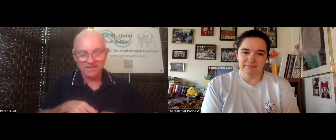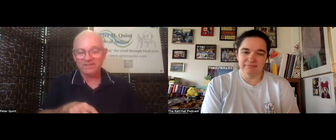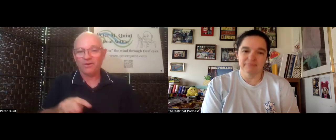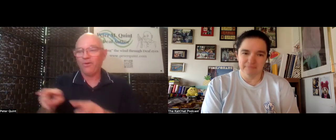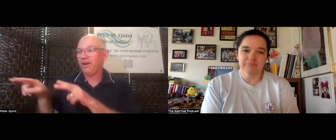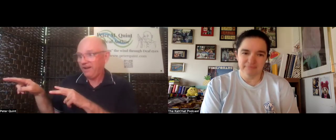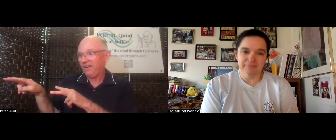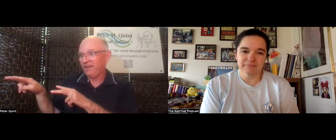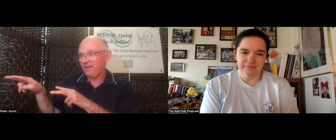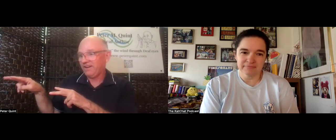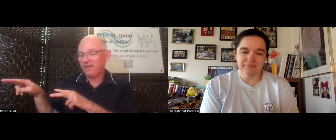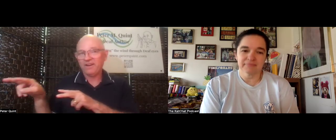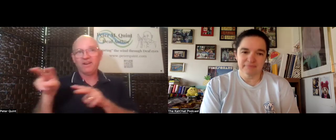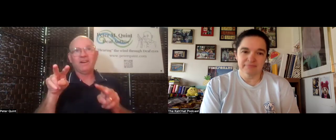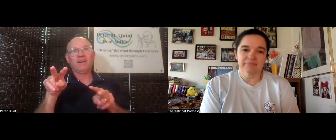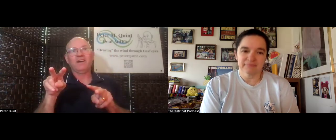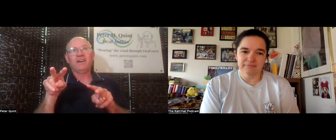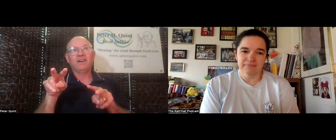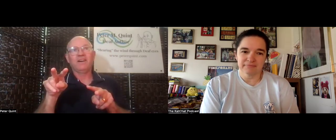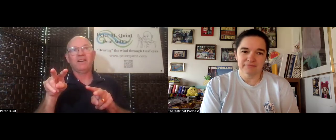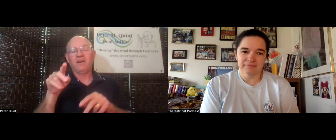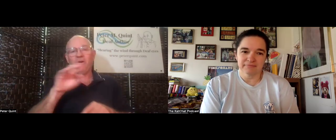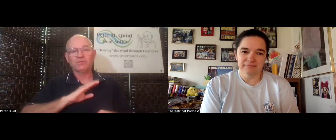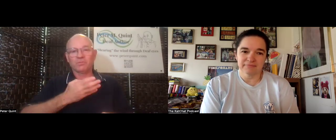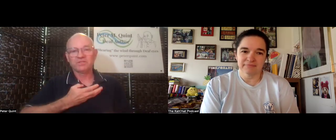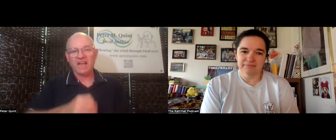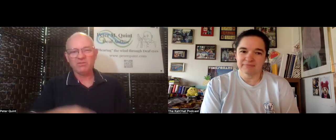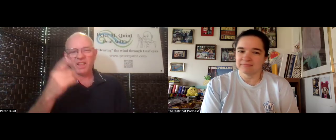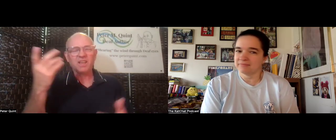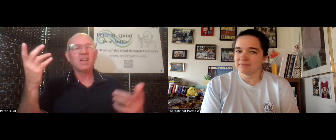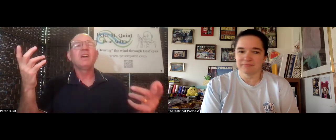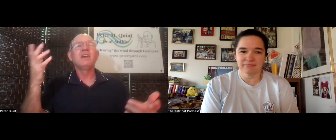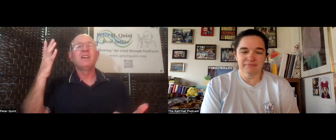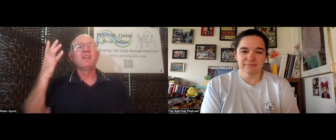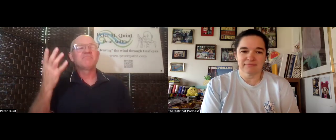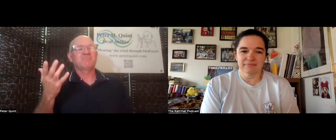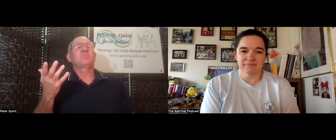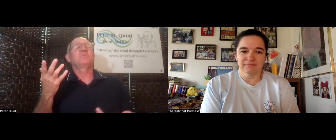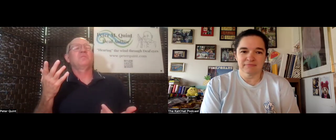access. So, uh, he was upset. He was like,